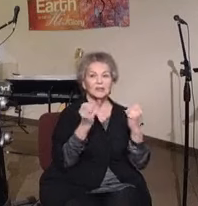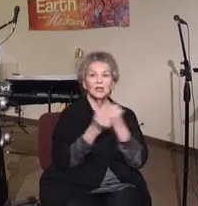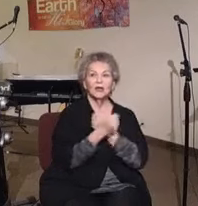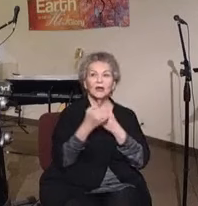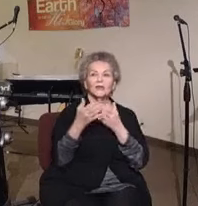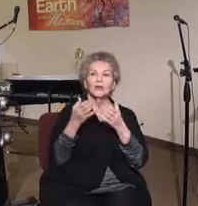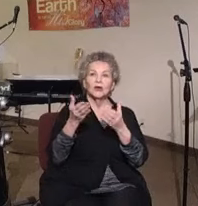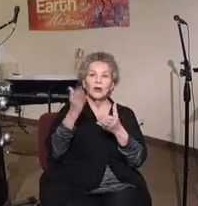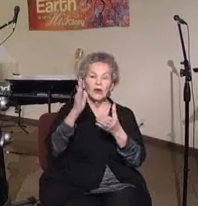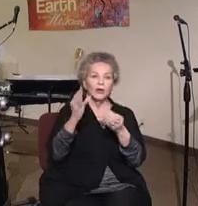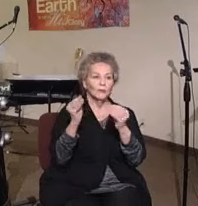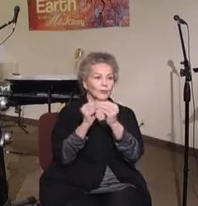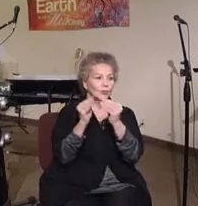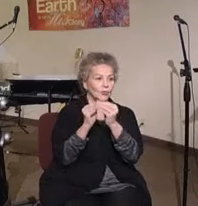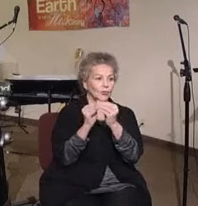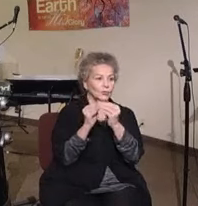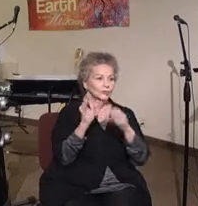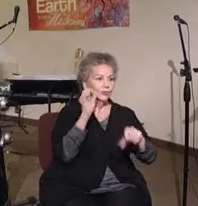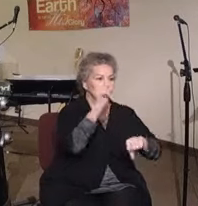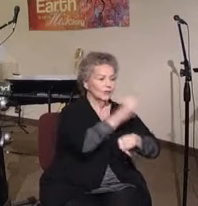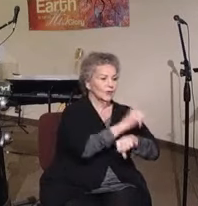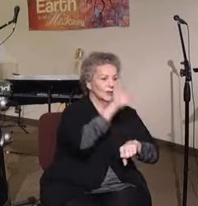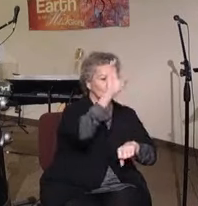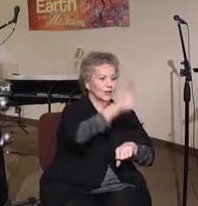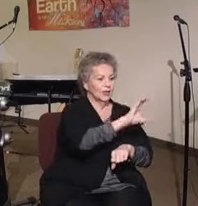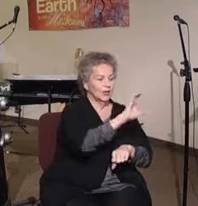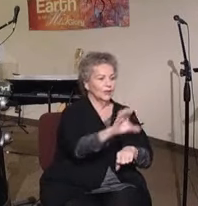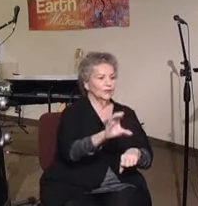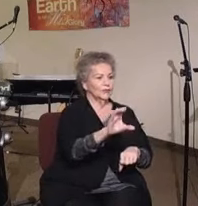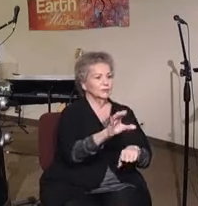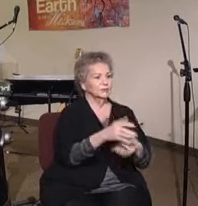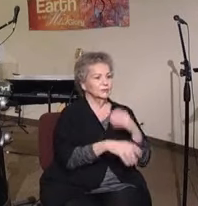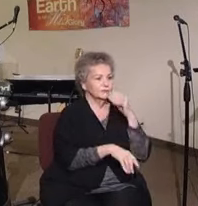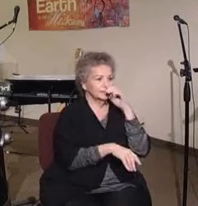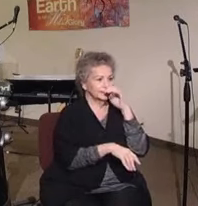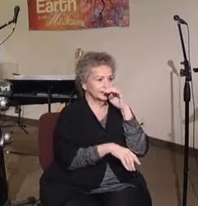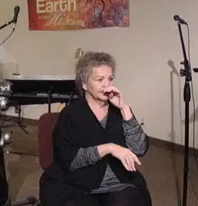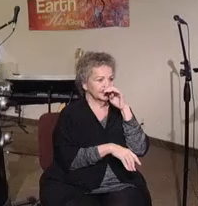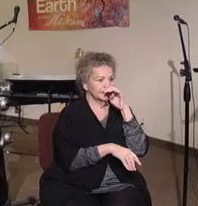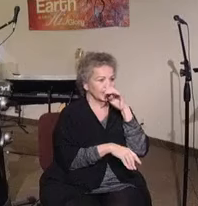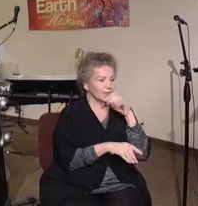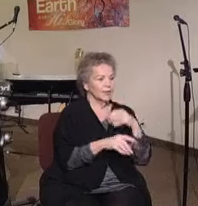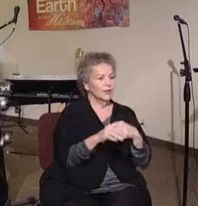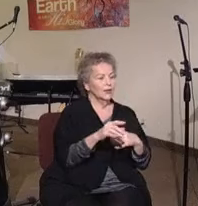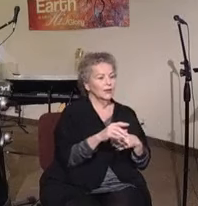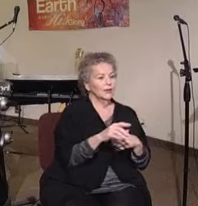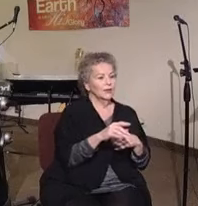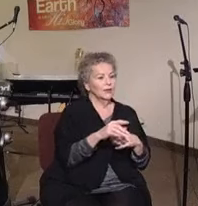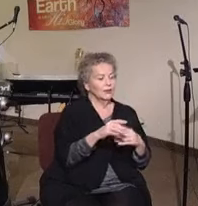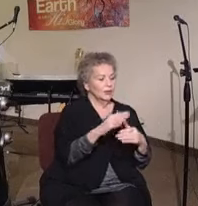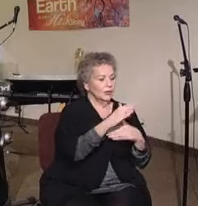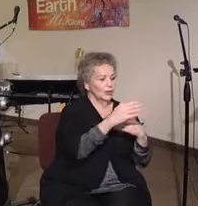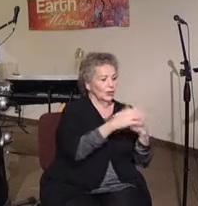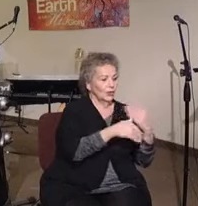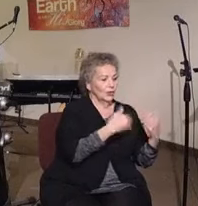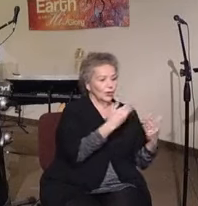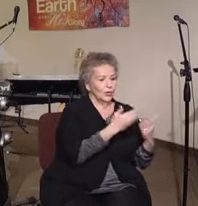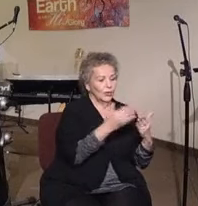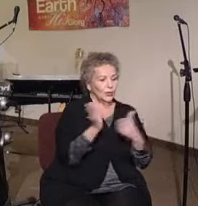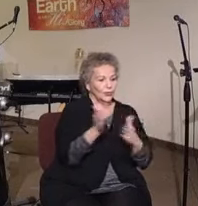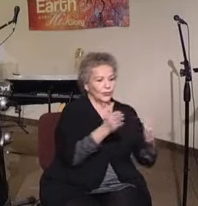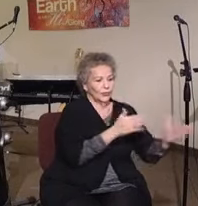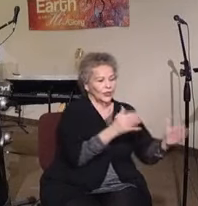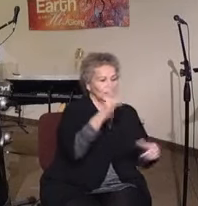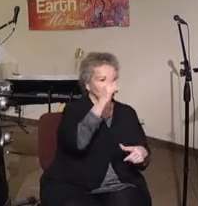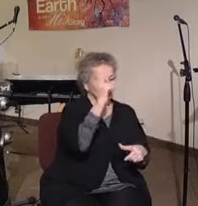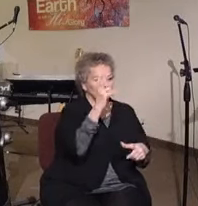overcome. Calvary's conquest. The blood of the Lamb. On the cross, the devil's back was broken. He is broken. He is